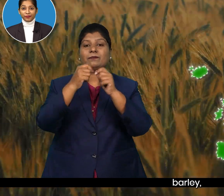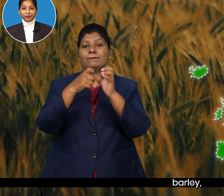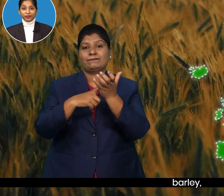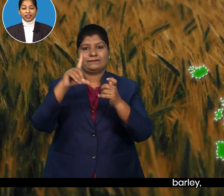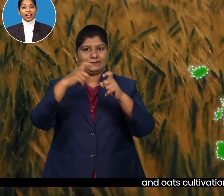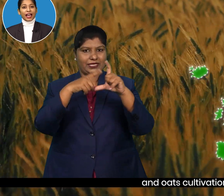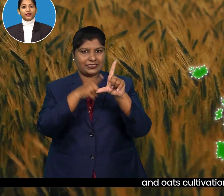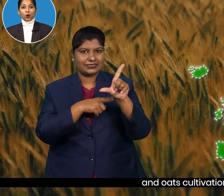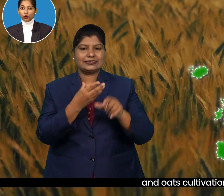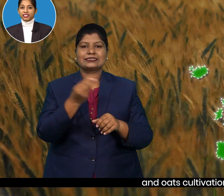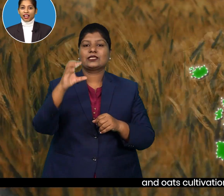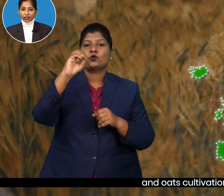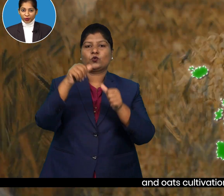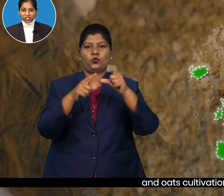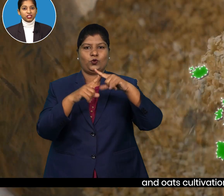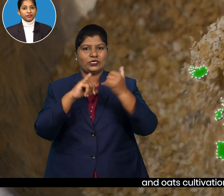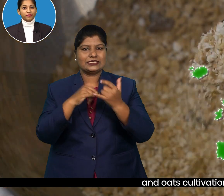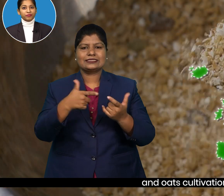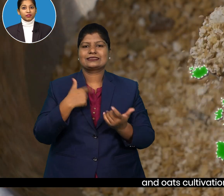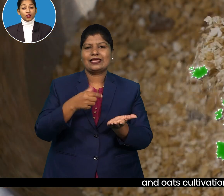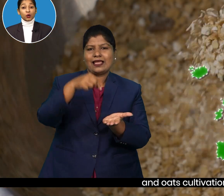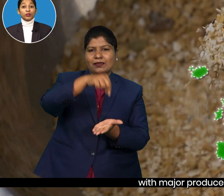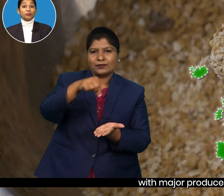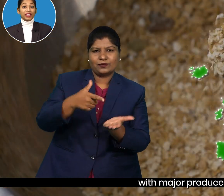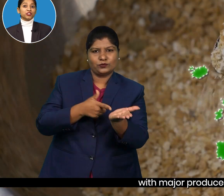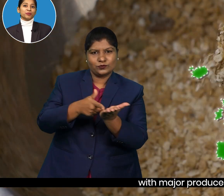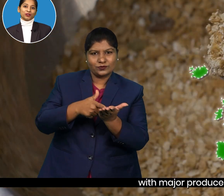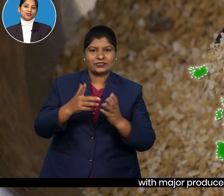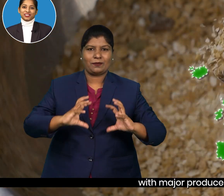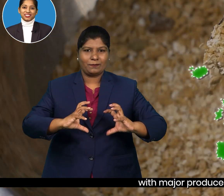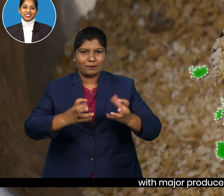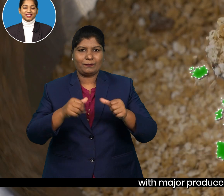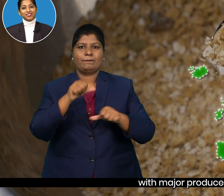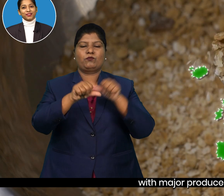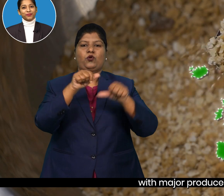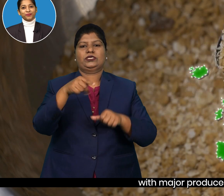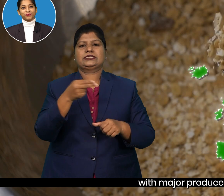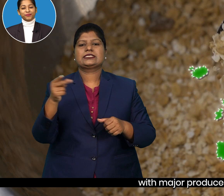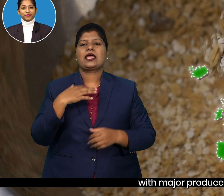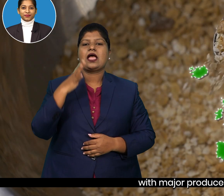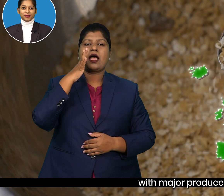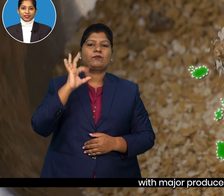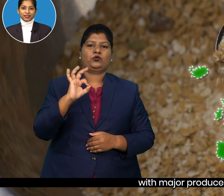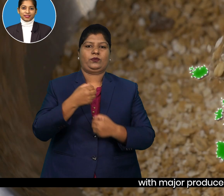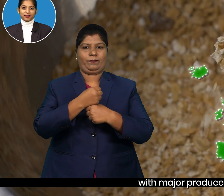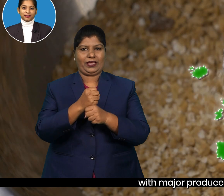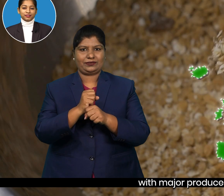barley, and oats cultivation, with major producers.